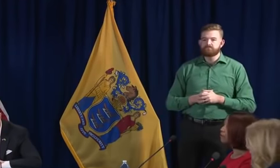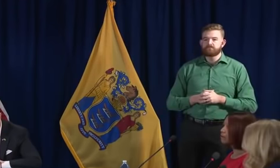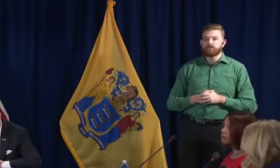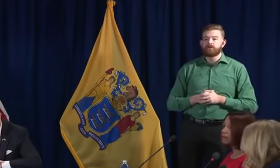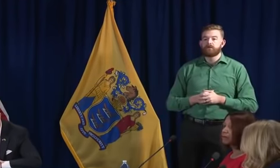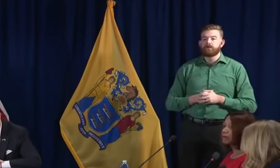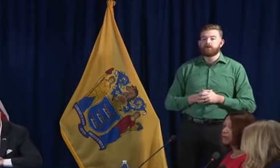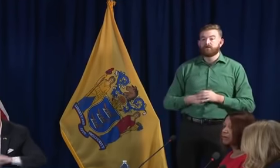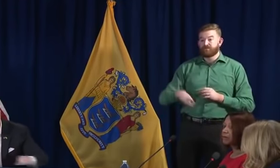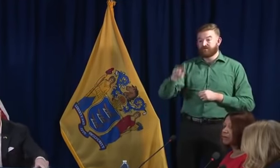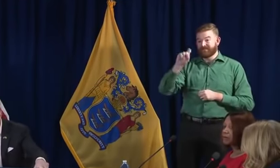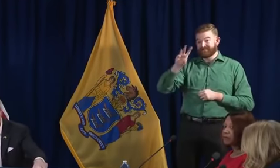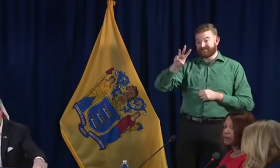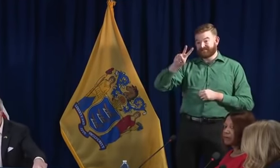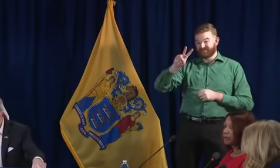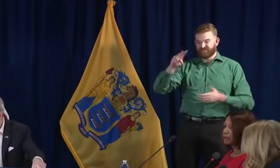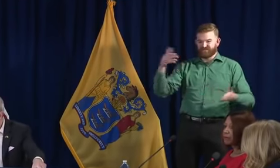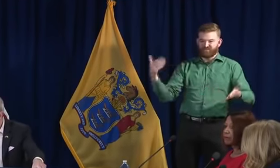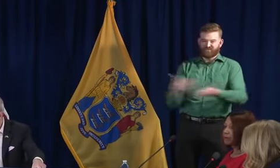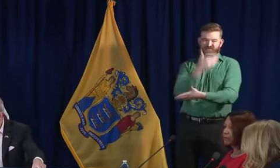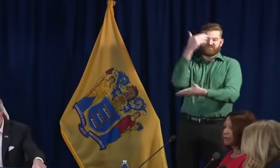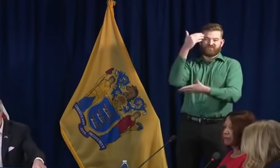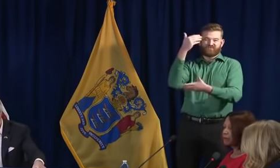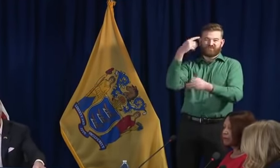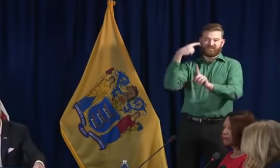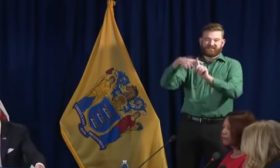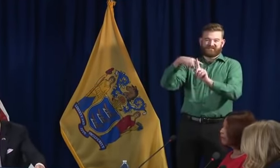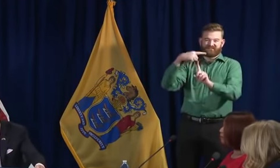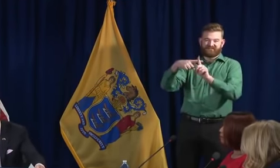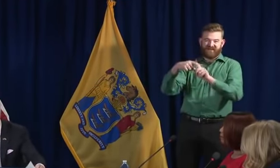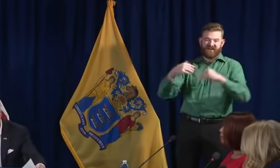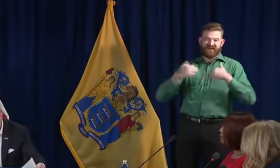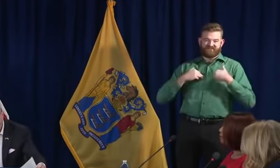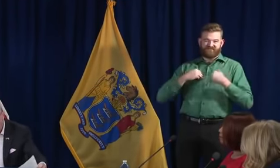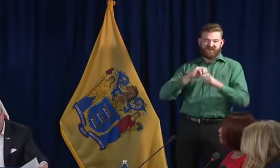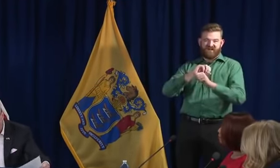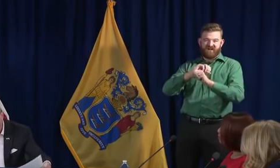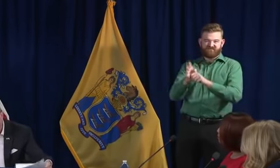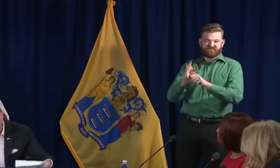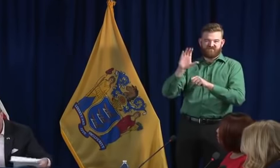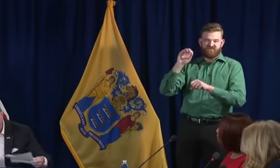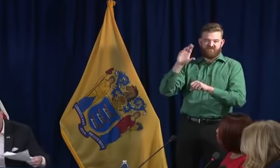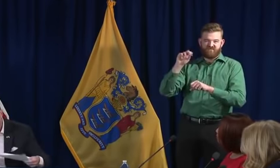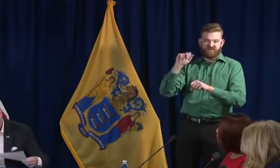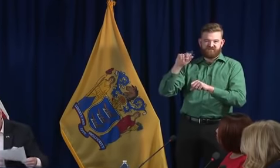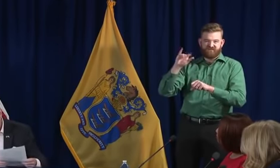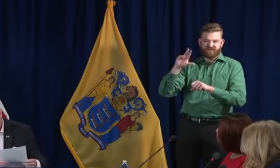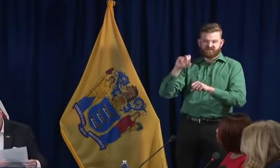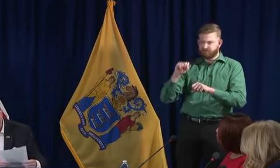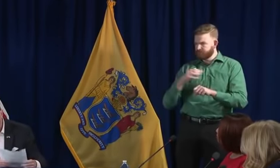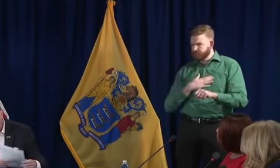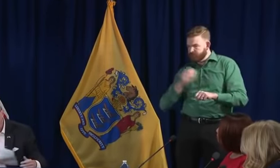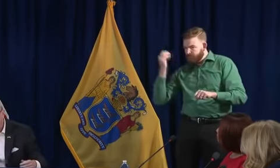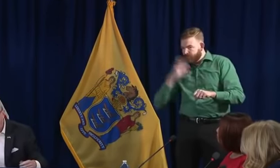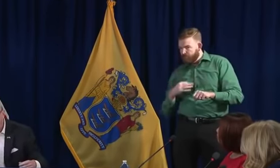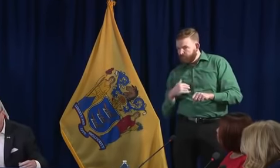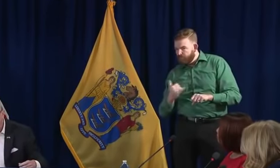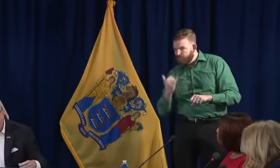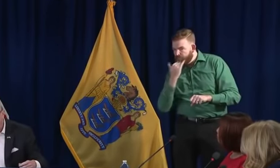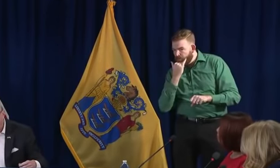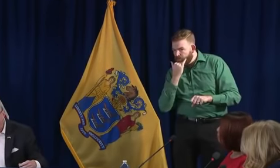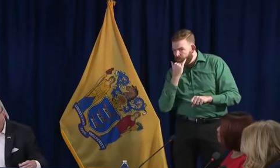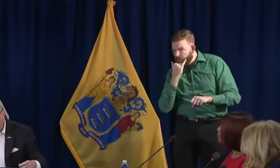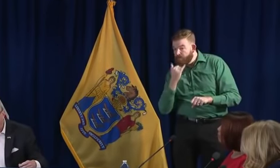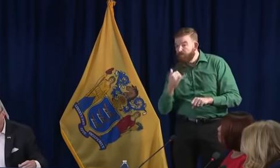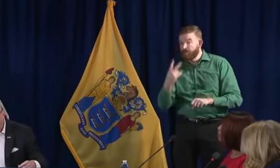test results. 2 cases, if I get this wrong, Judy will correct me, 2 cases that were reported yesterday in